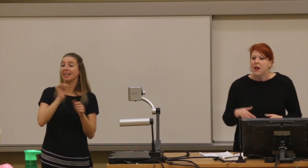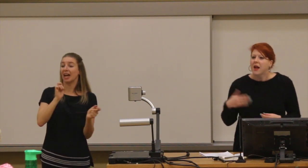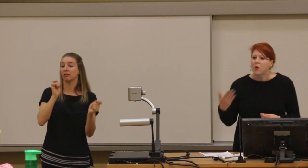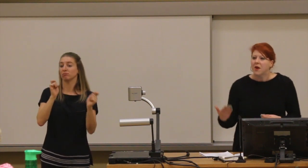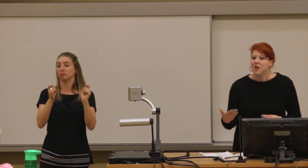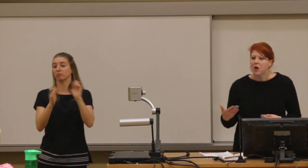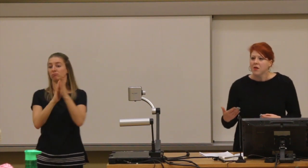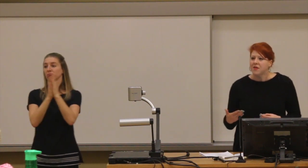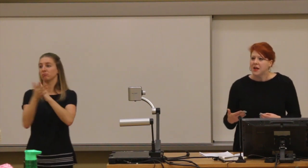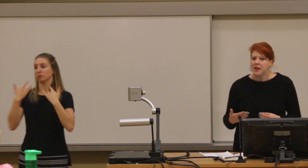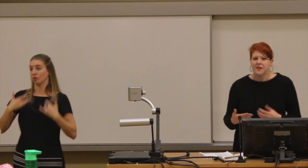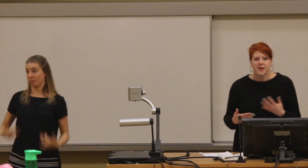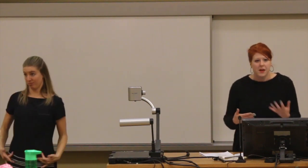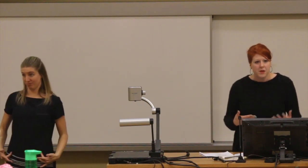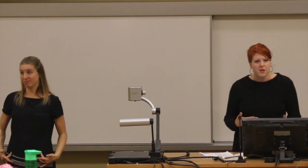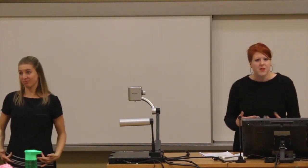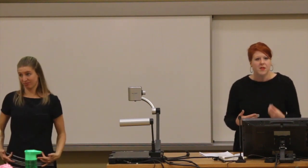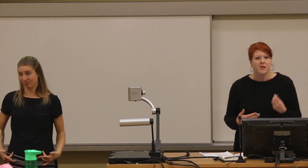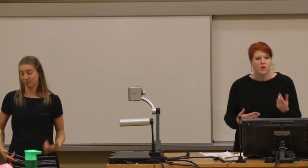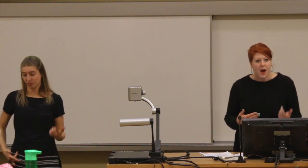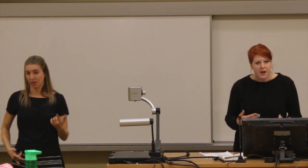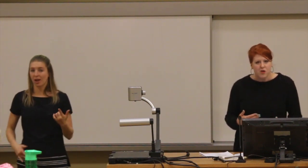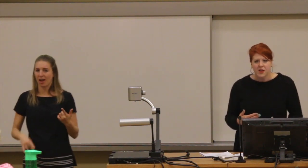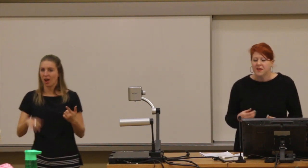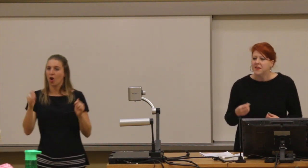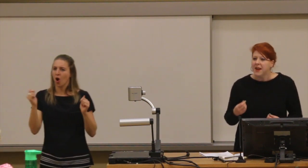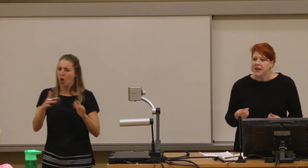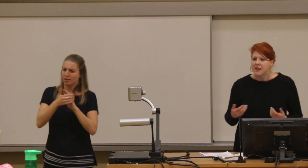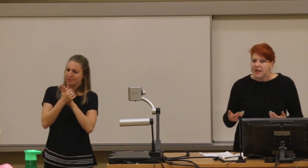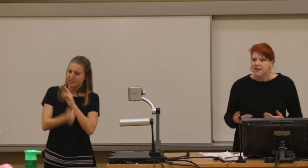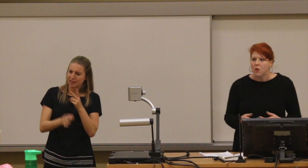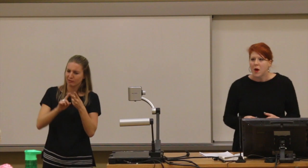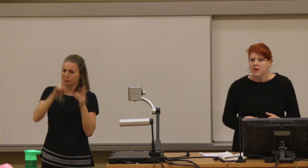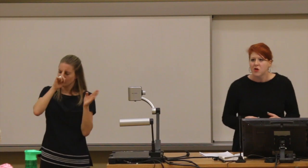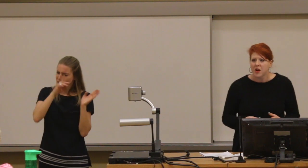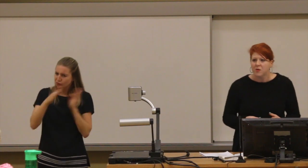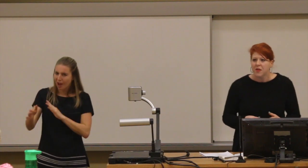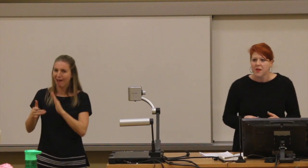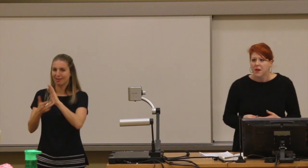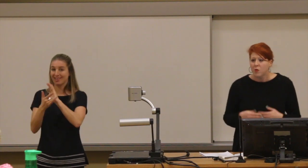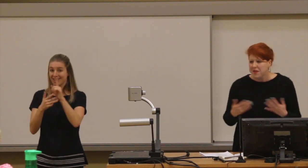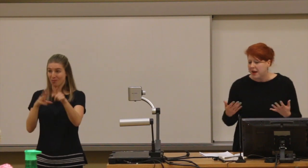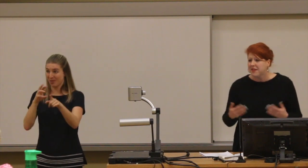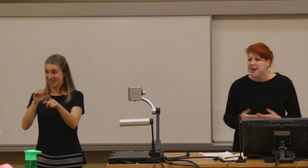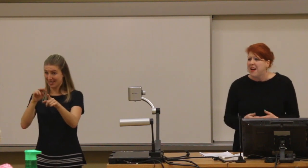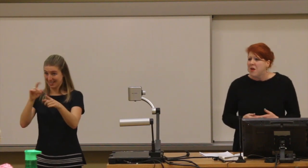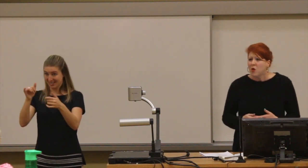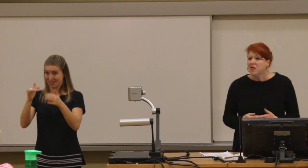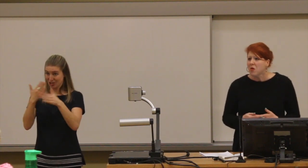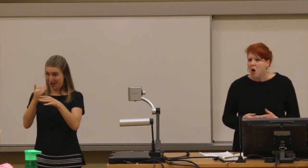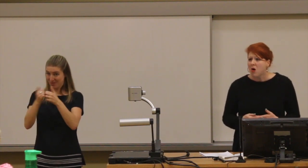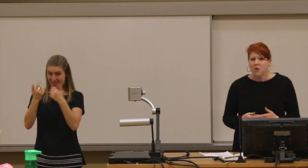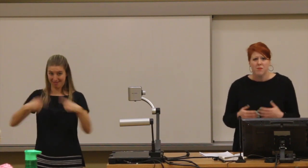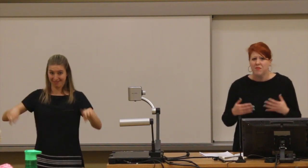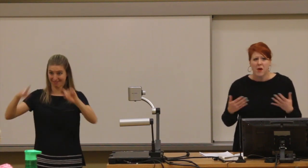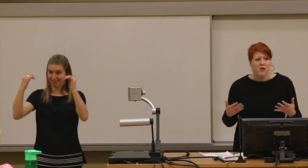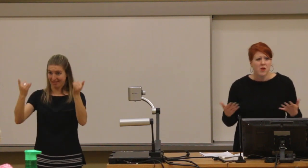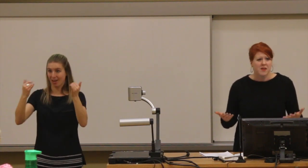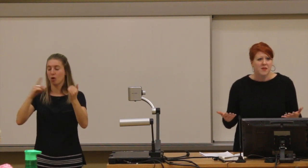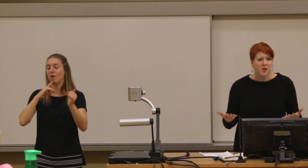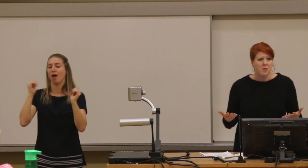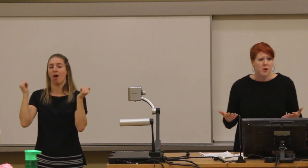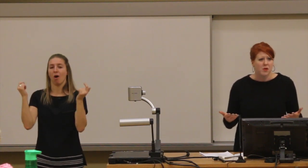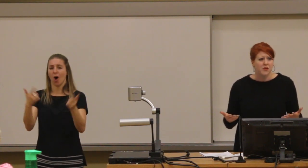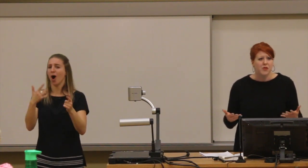depression. Likewise, all of the skills, the strategies, the techniques that Wendy shared with us, those are all